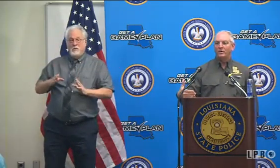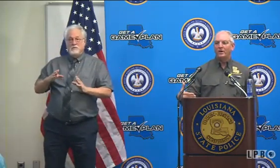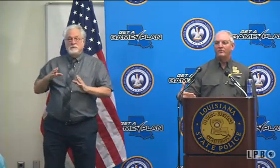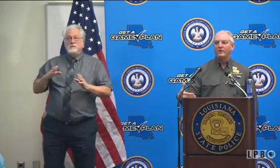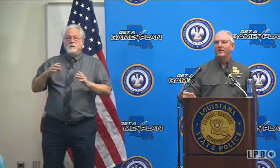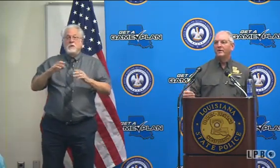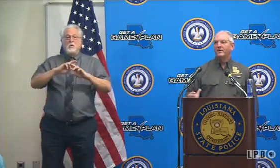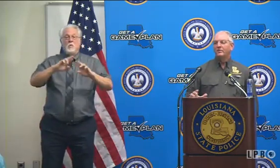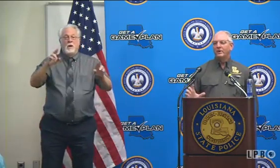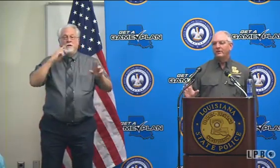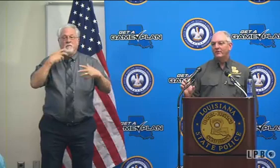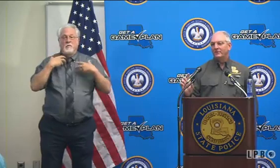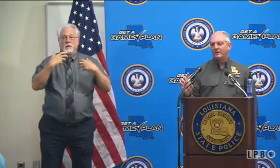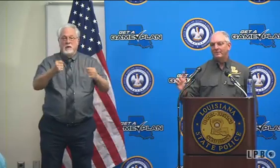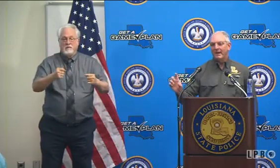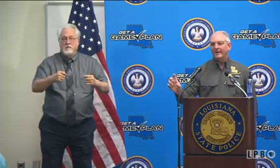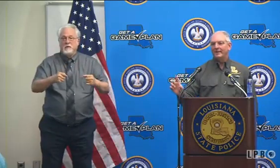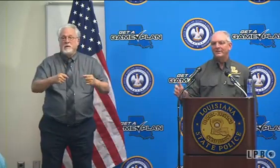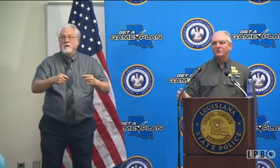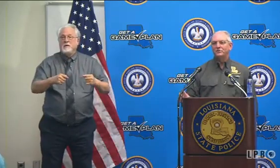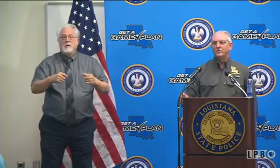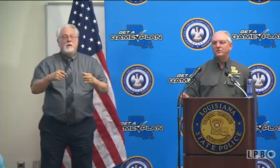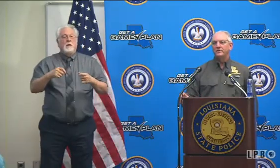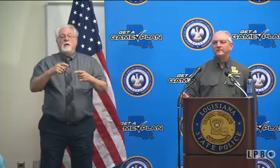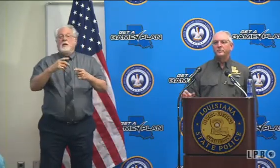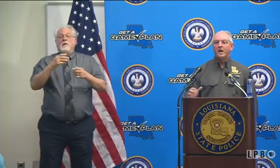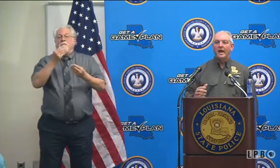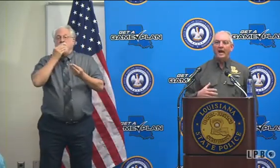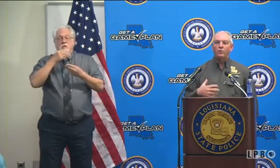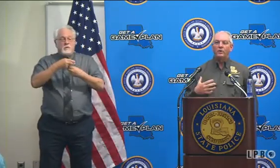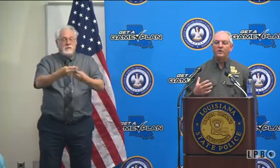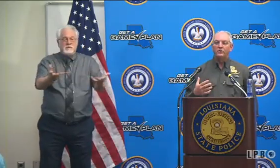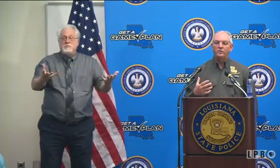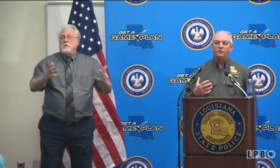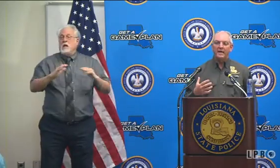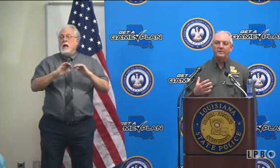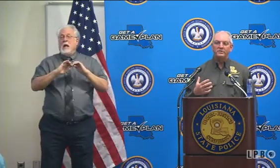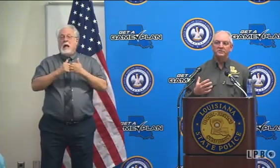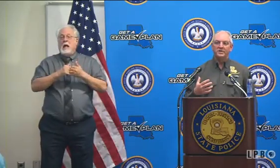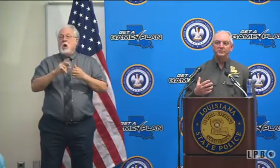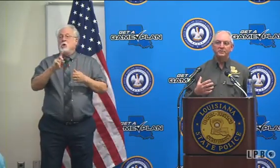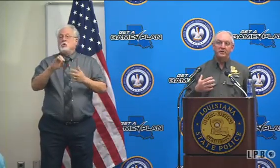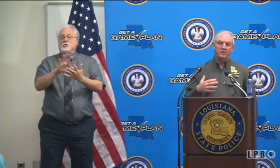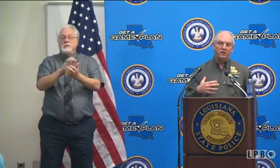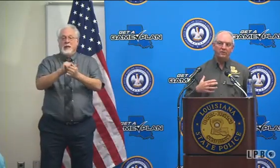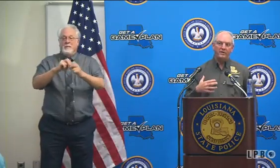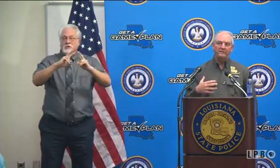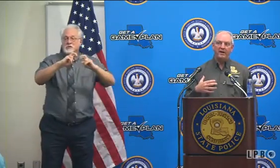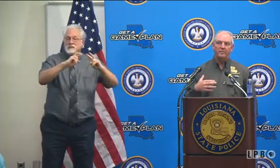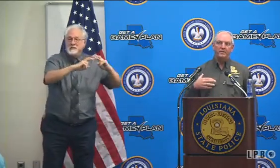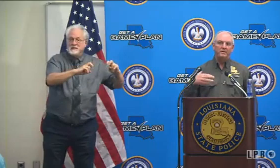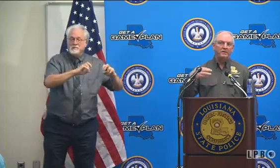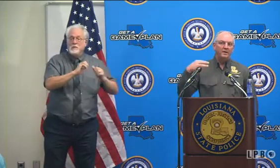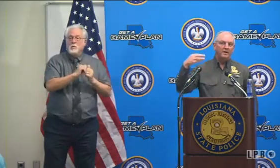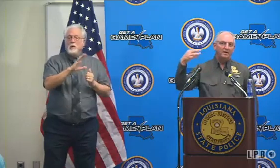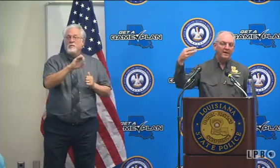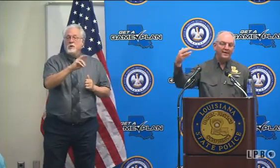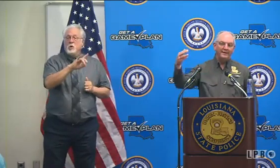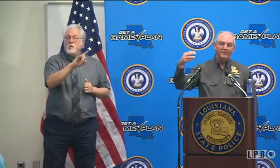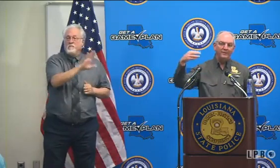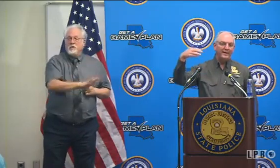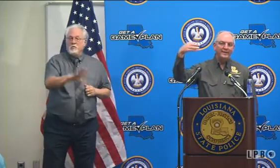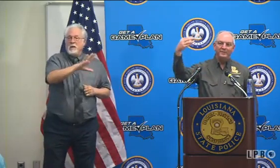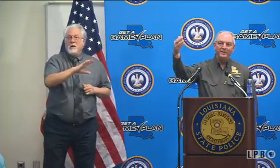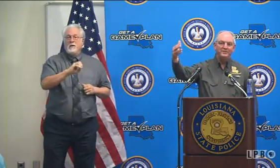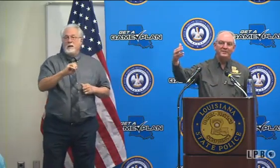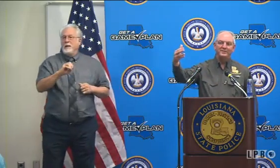on recovery, whether it's commodity distribution, how we're going to do damage assessments in a COVID environment,